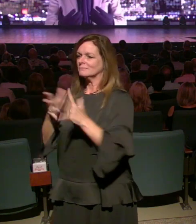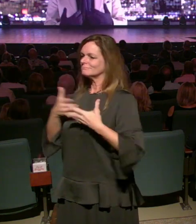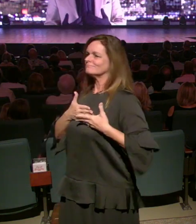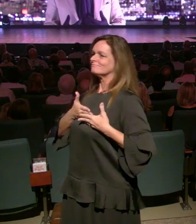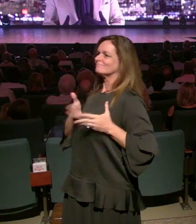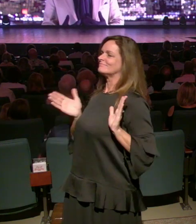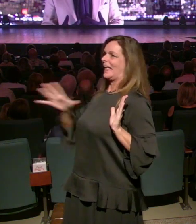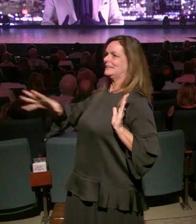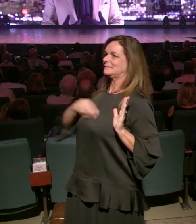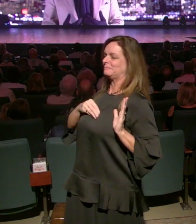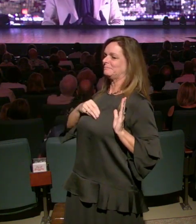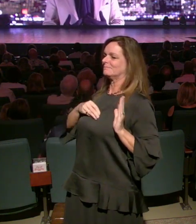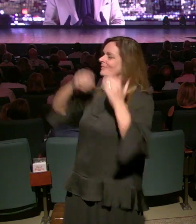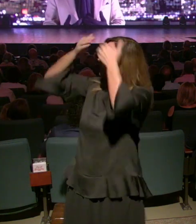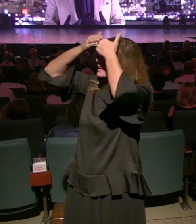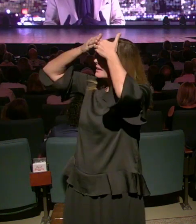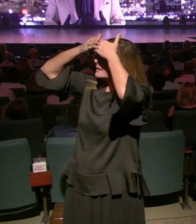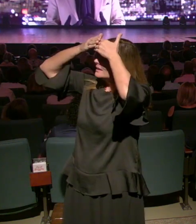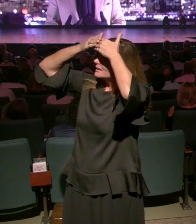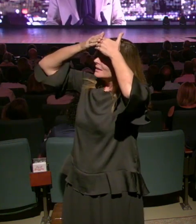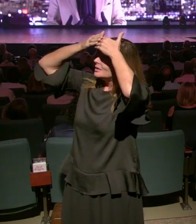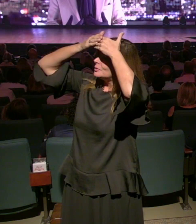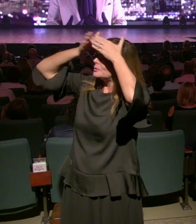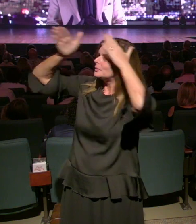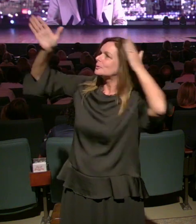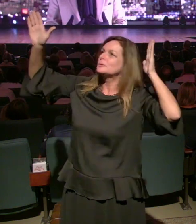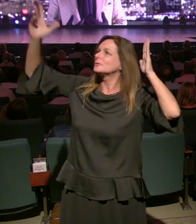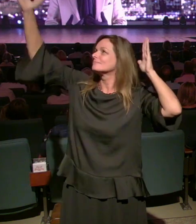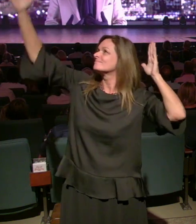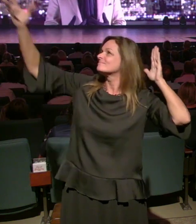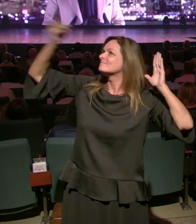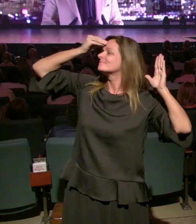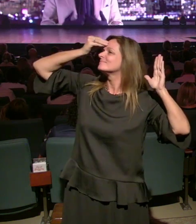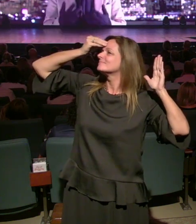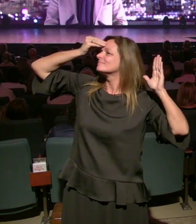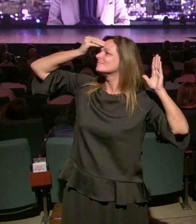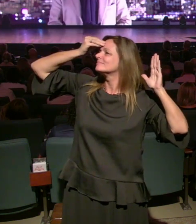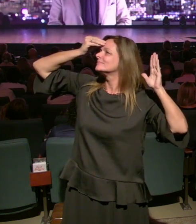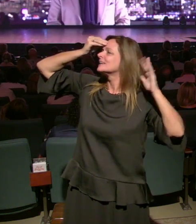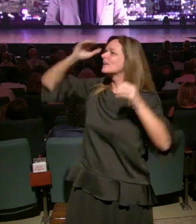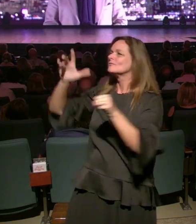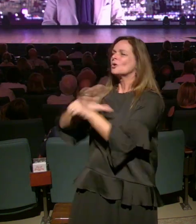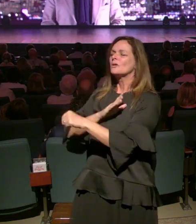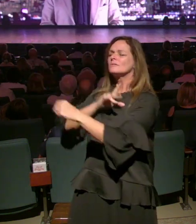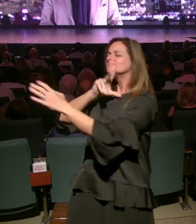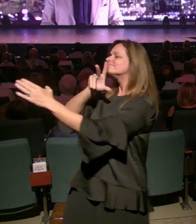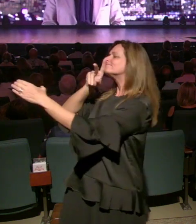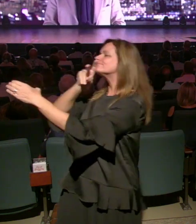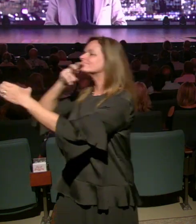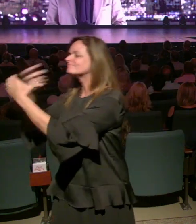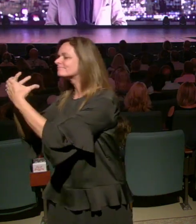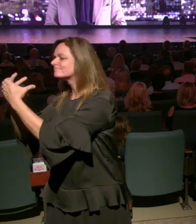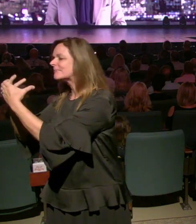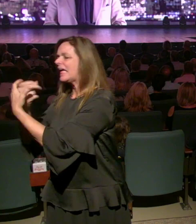opening up our lives to the person and the presence of Christ, by surrendering to that love today. God has a gift